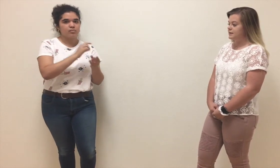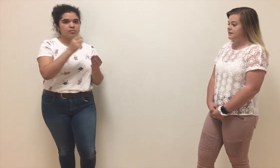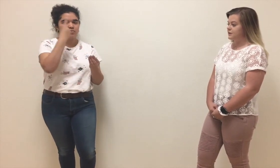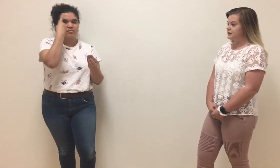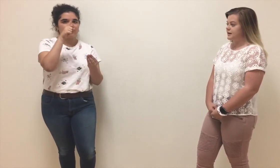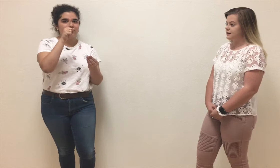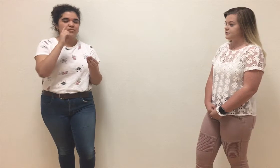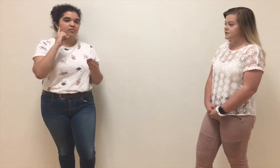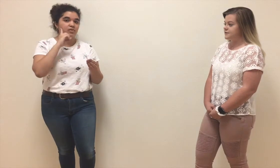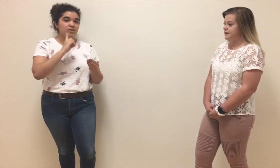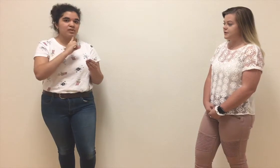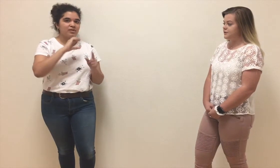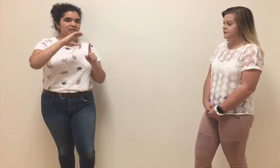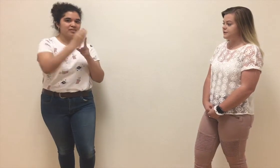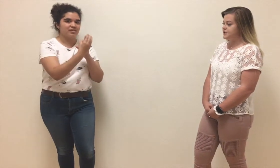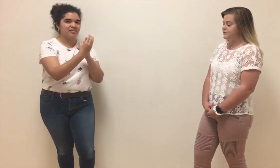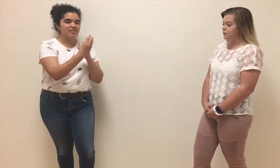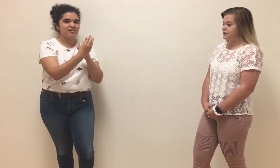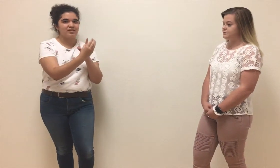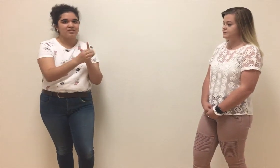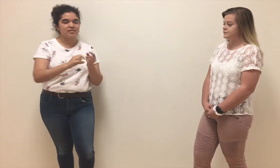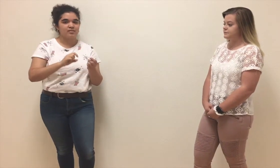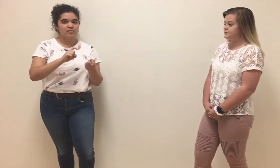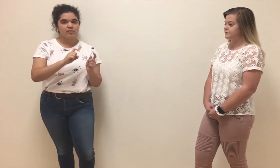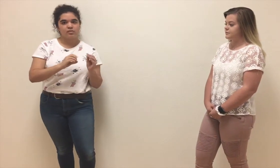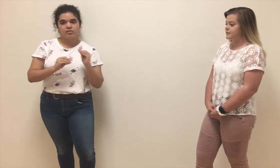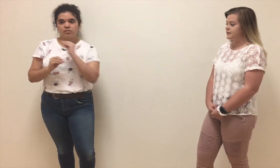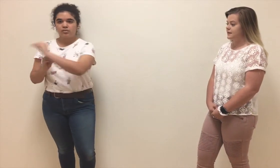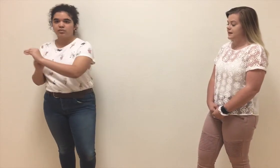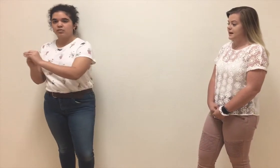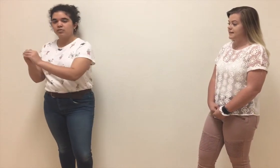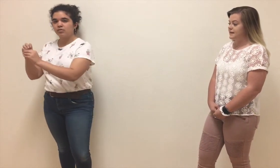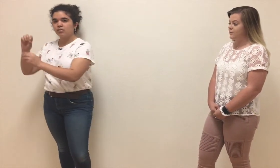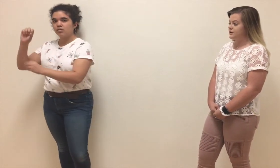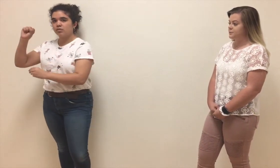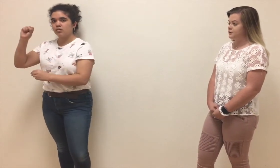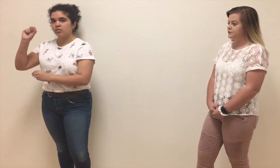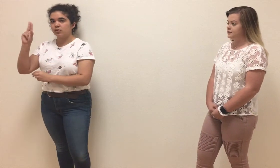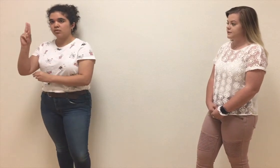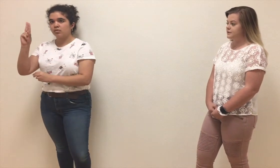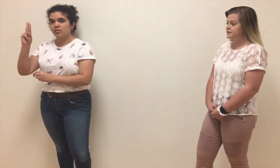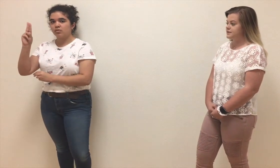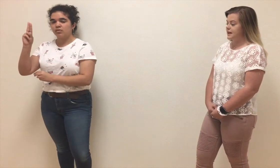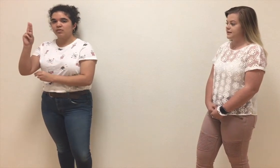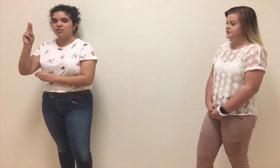and get a certificate for deaf culture. And then I want to move to ASU